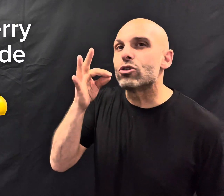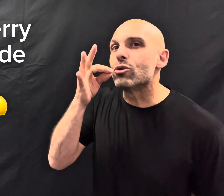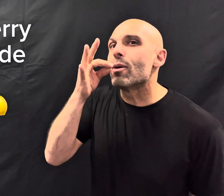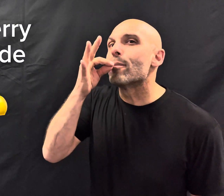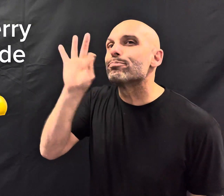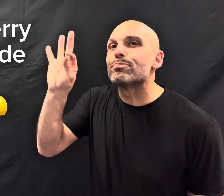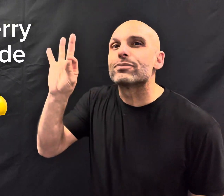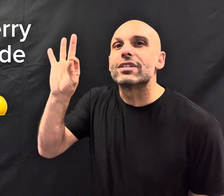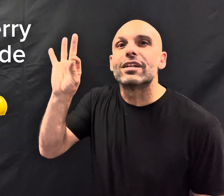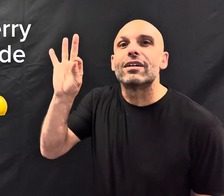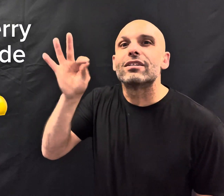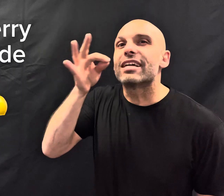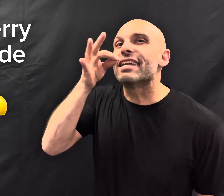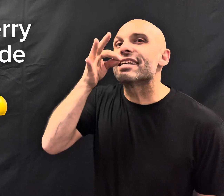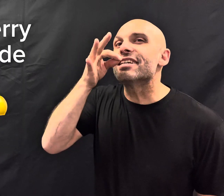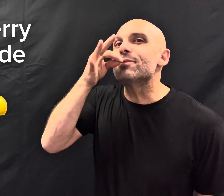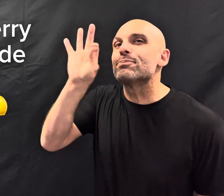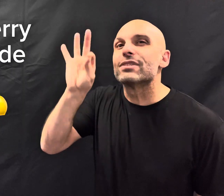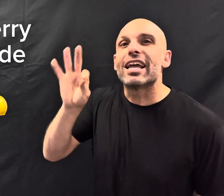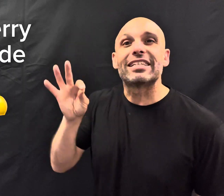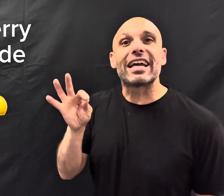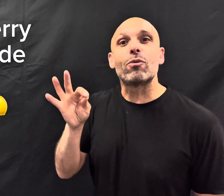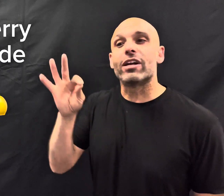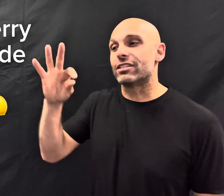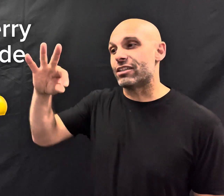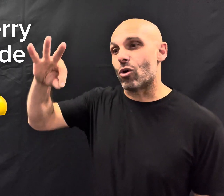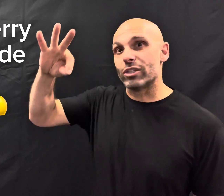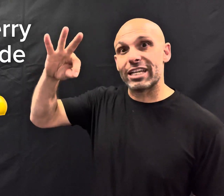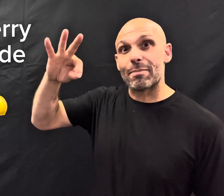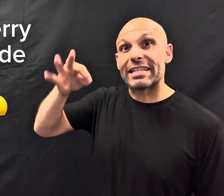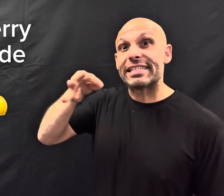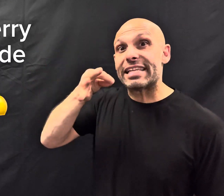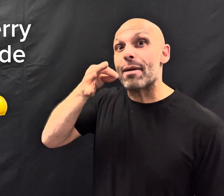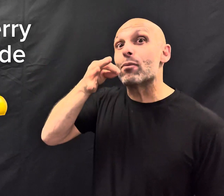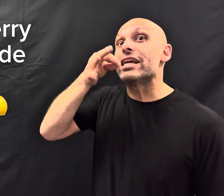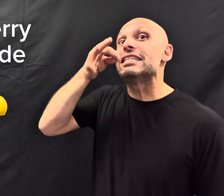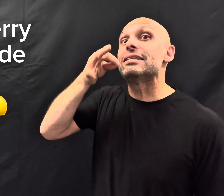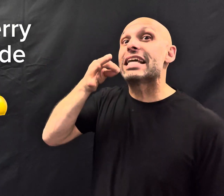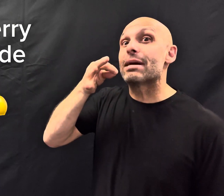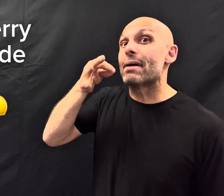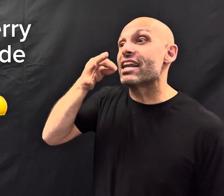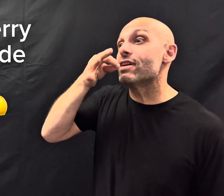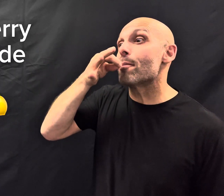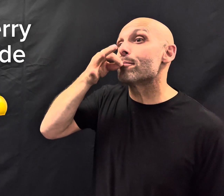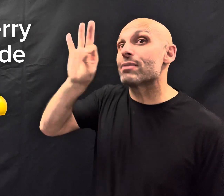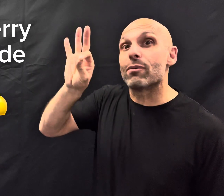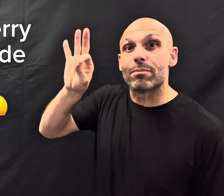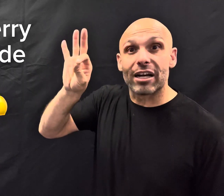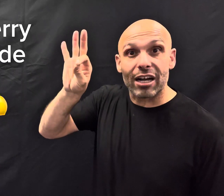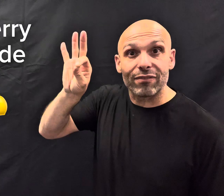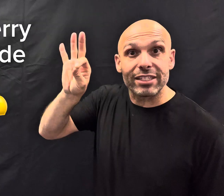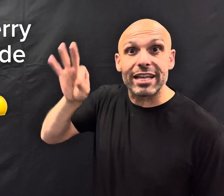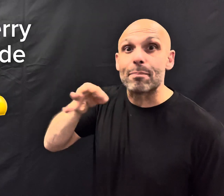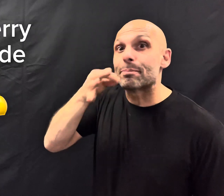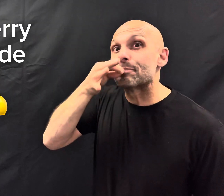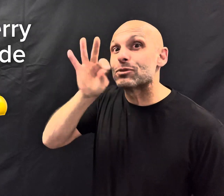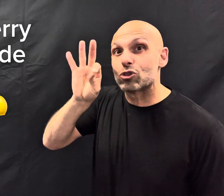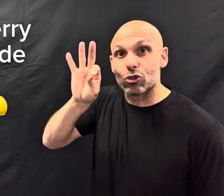to sign like this. It's like we are holding it by the stem. We take a bite of it and we pluck off the stem.